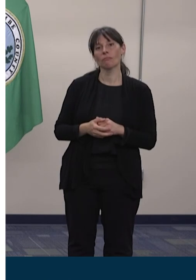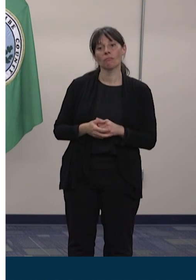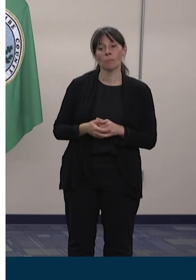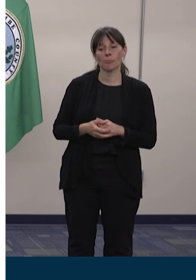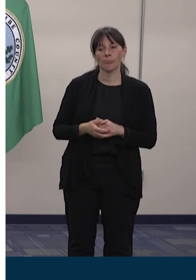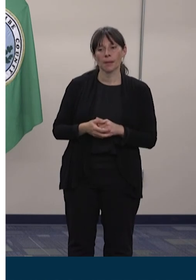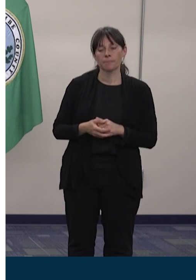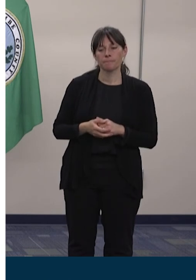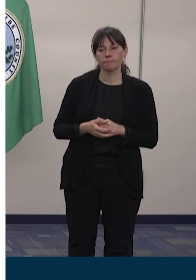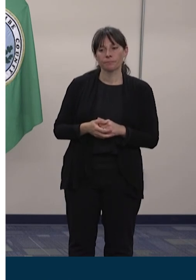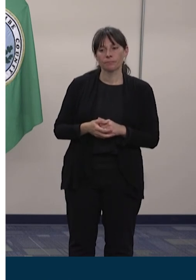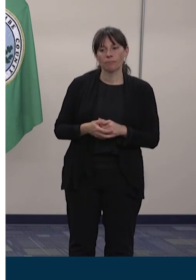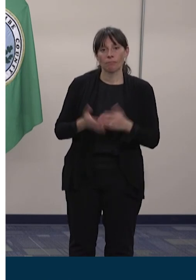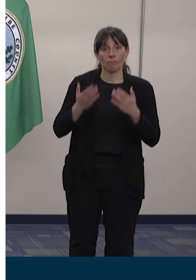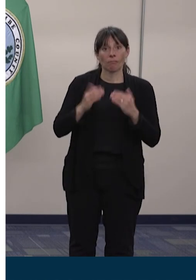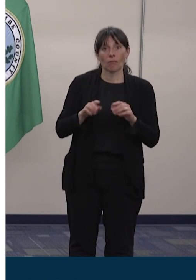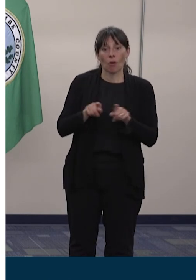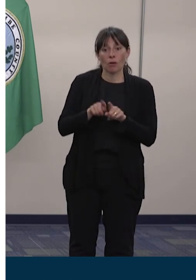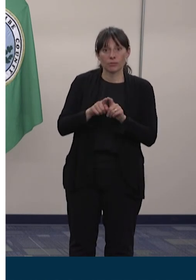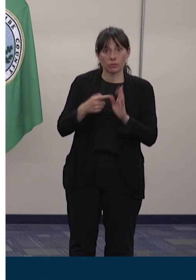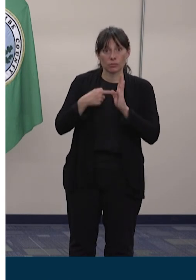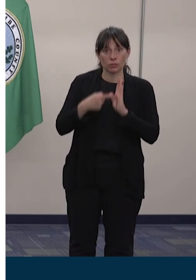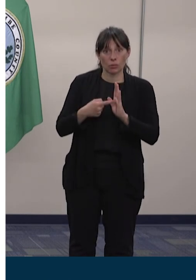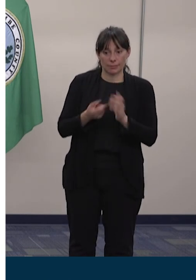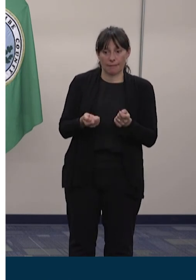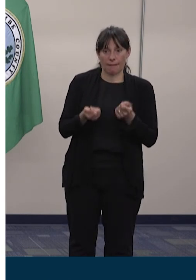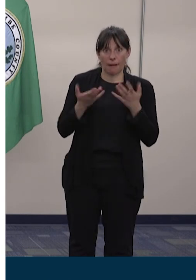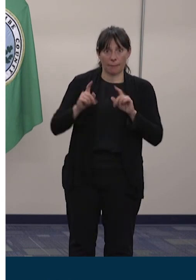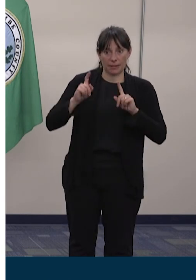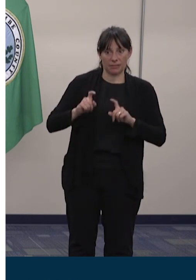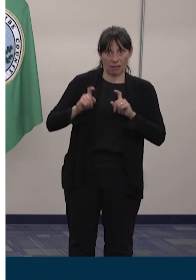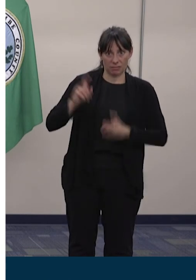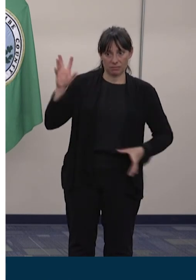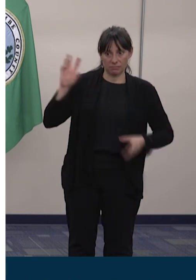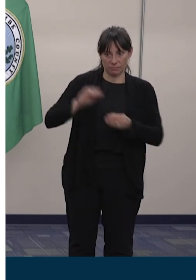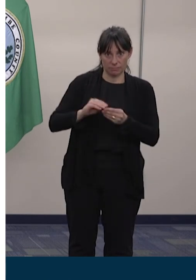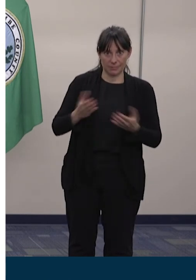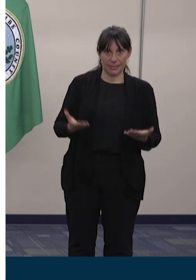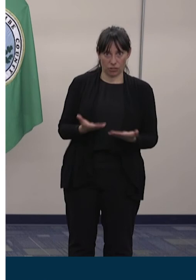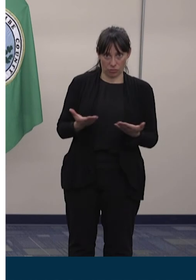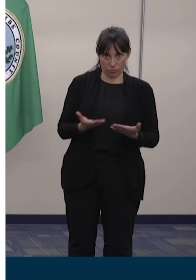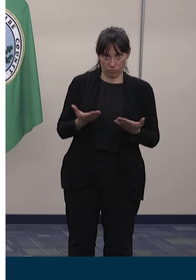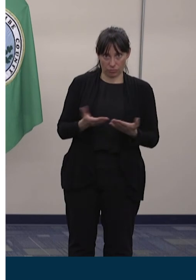on pruebas que county se han hecho en residents and reported to residentes Buncombe County Public y Health. que nos han informado